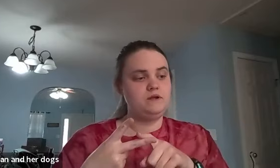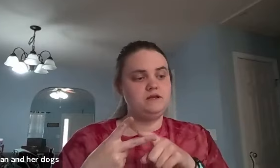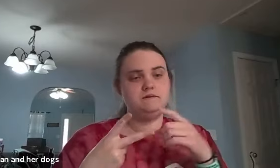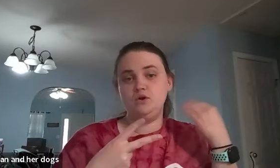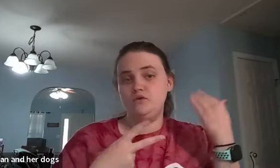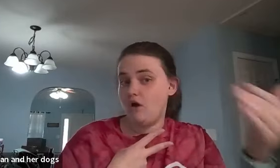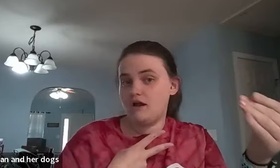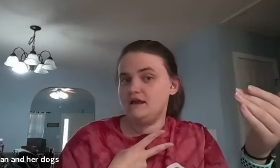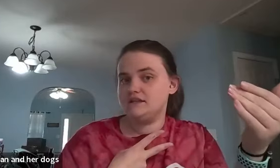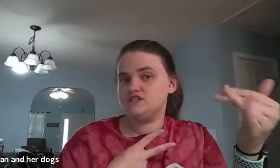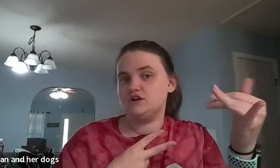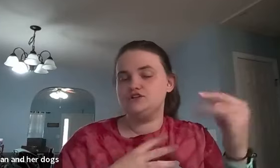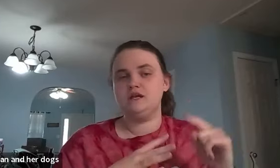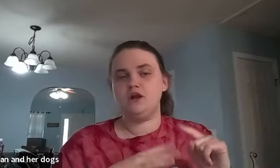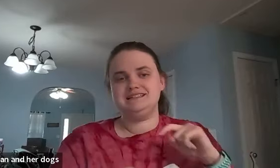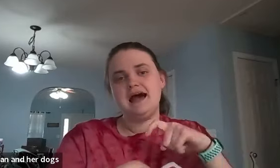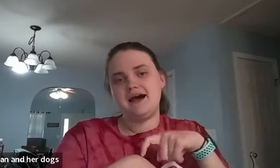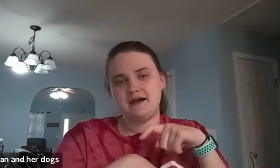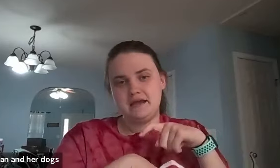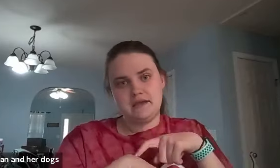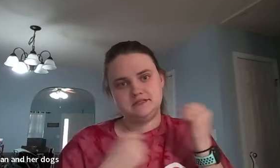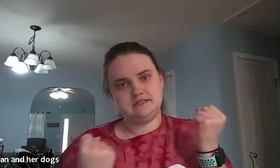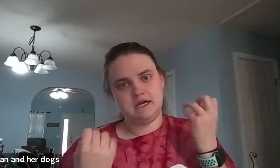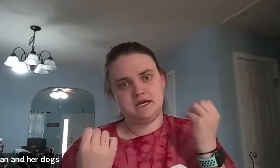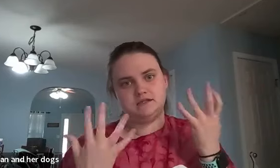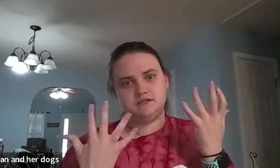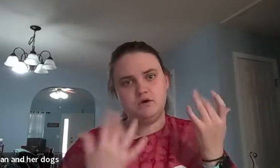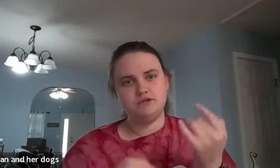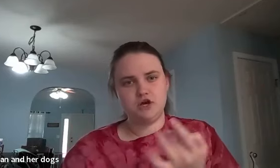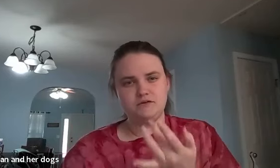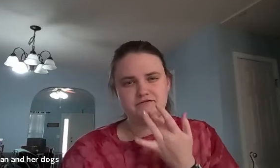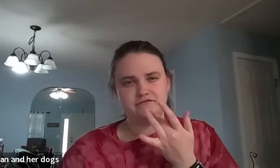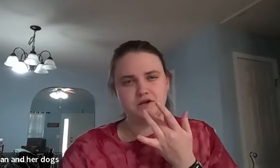can move on and start doing our time signs. What would y'all prefer?